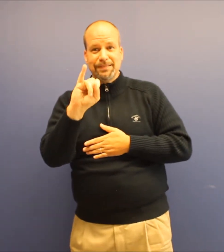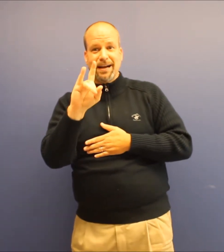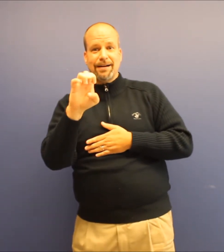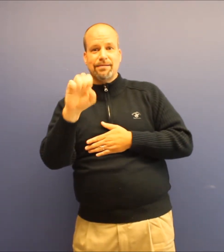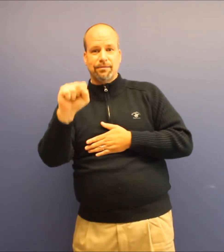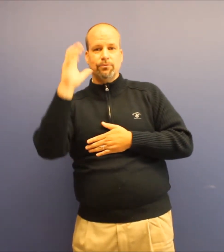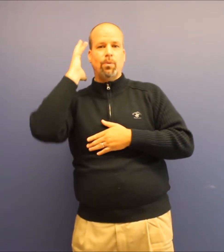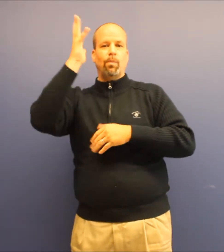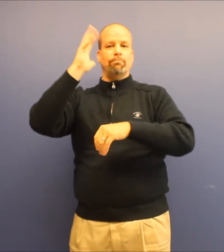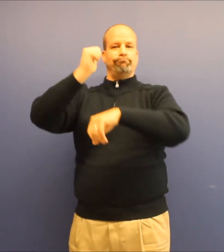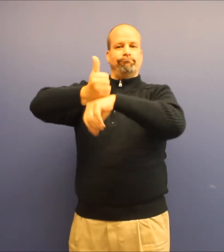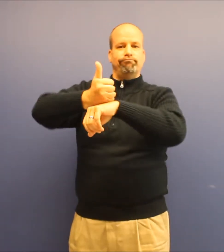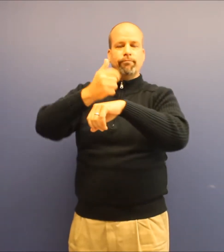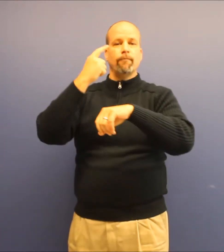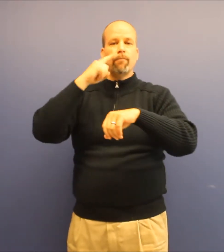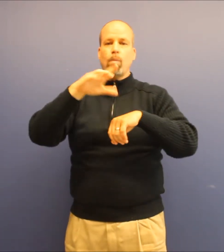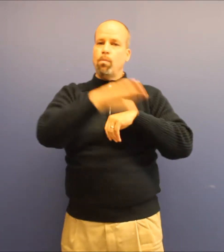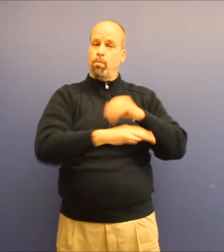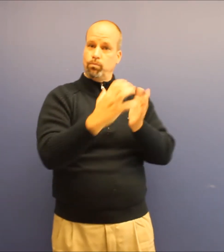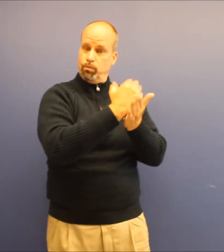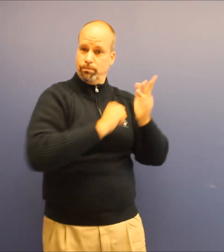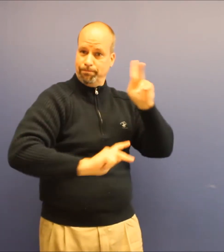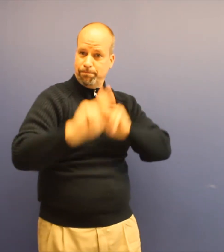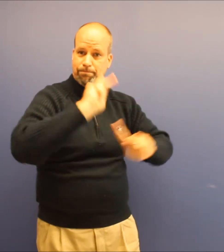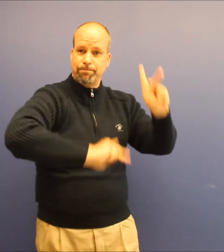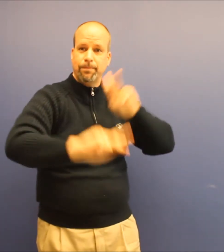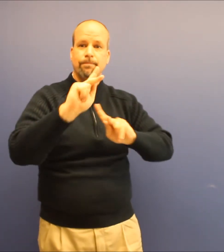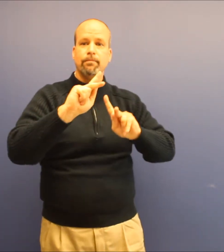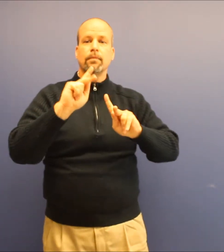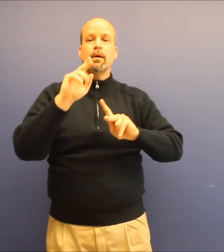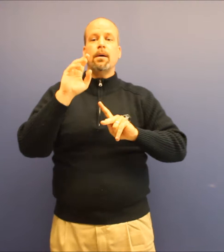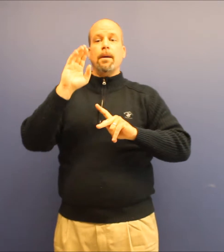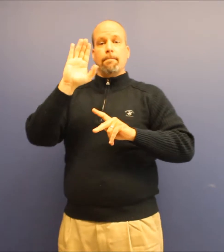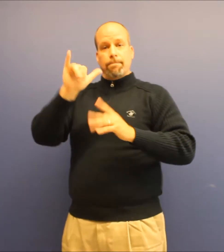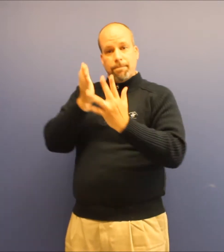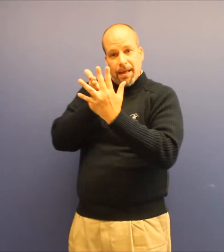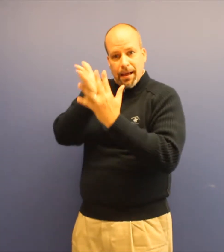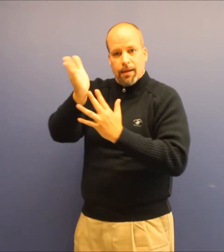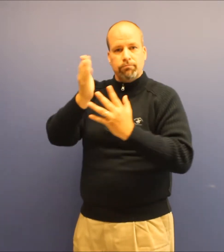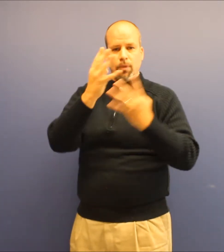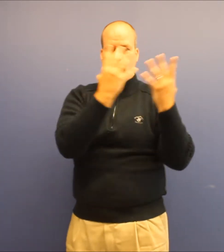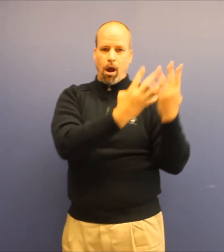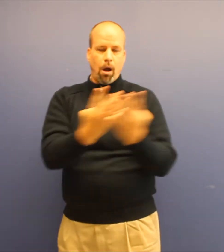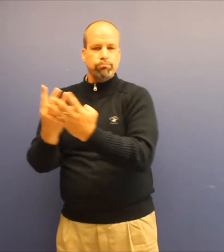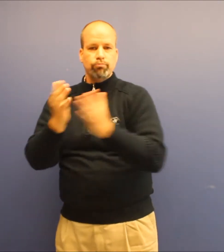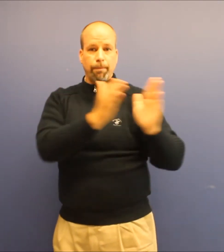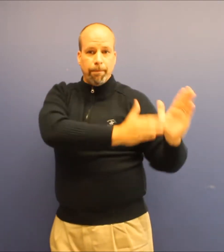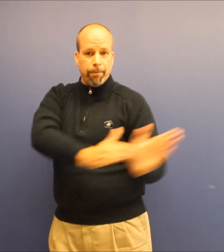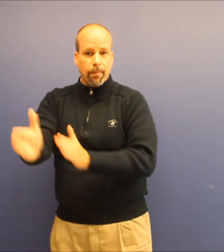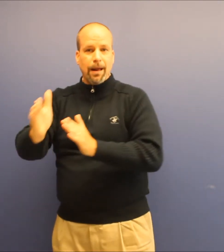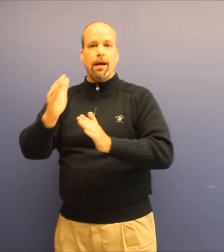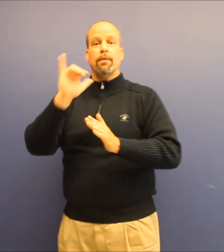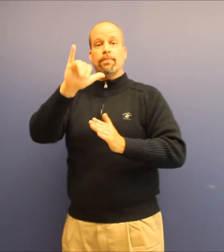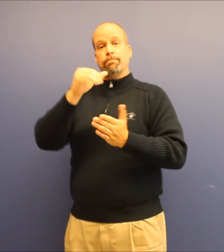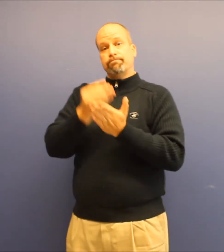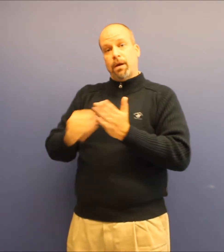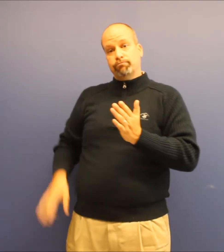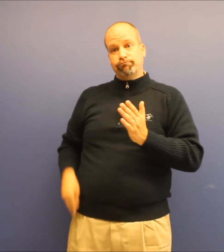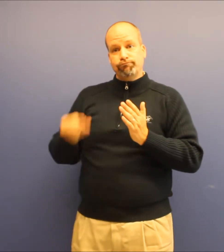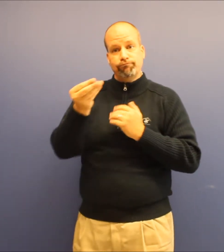Subsidies would be available for lower income people to buy a comprehensive plan, but out-of-pocket costs